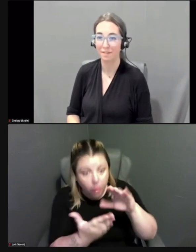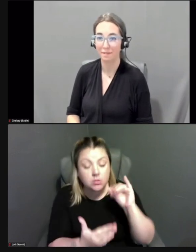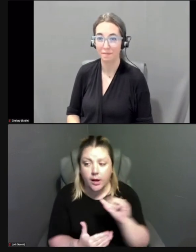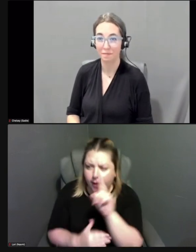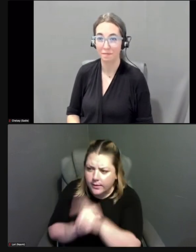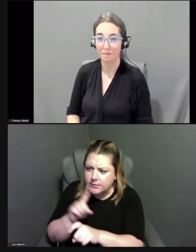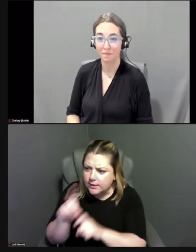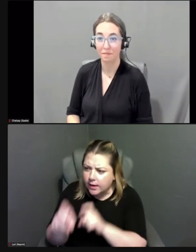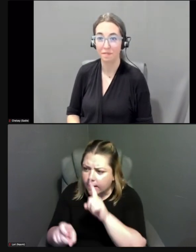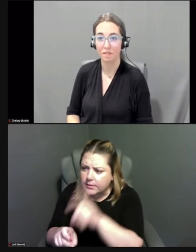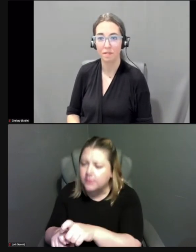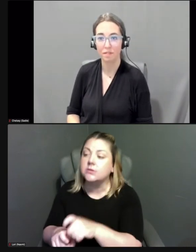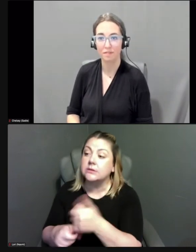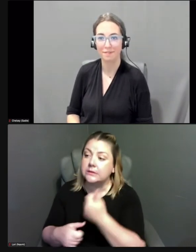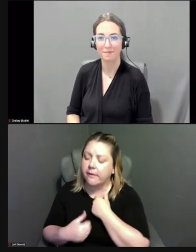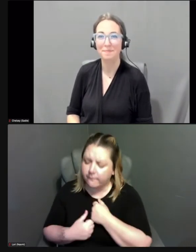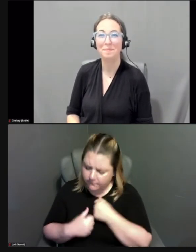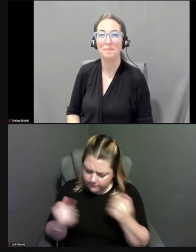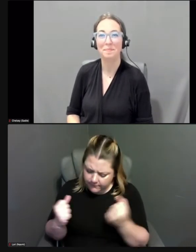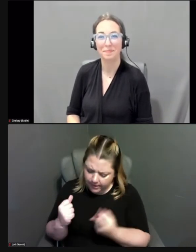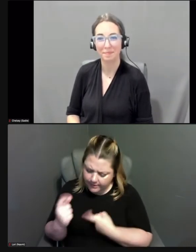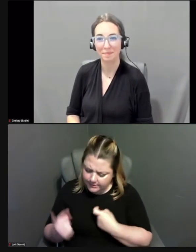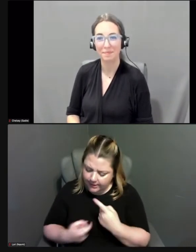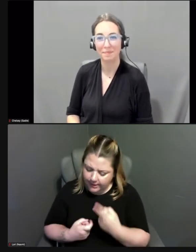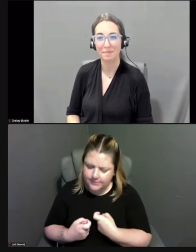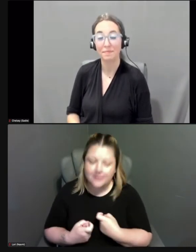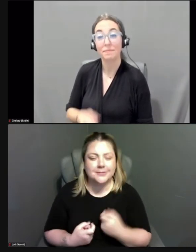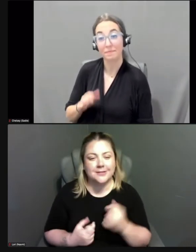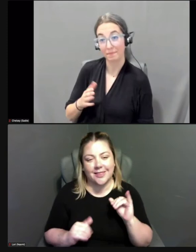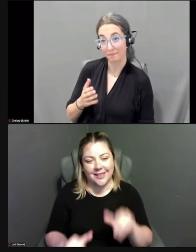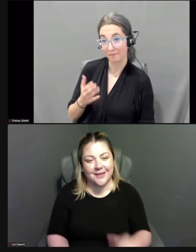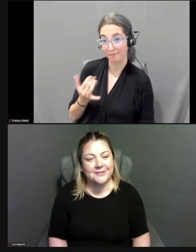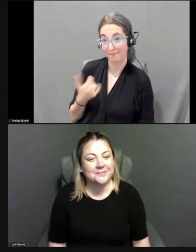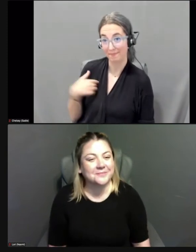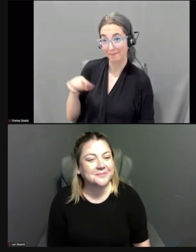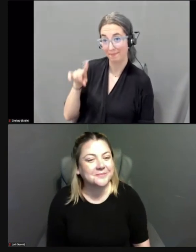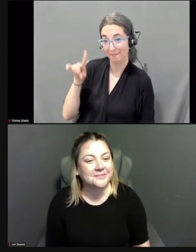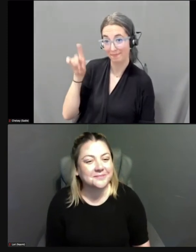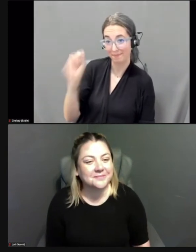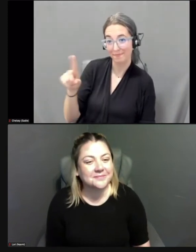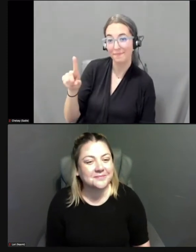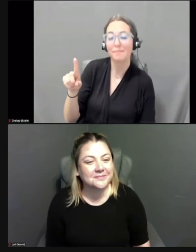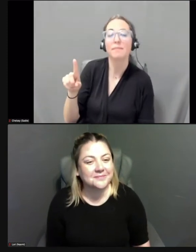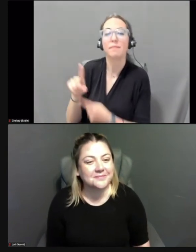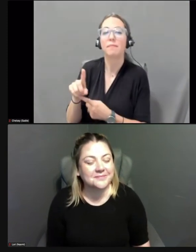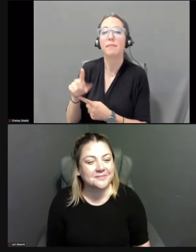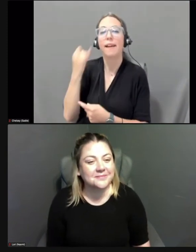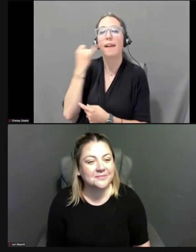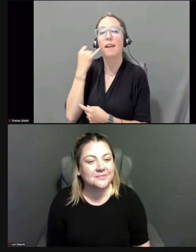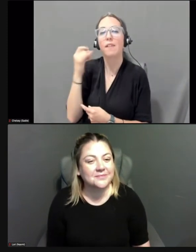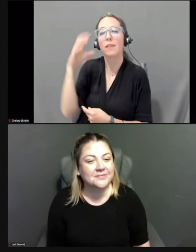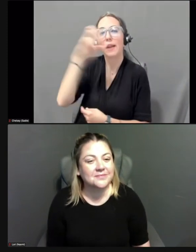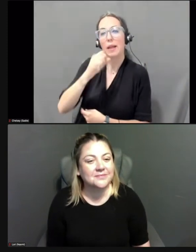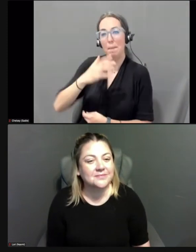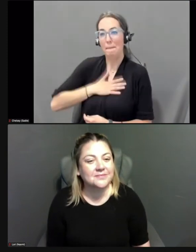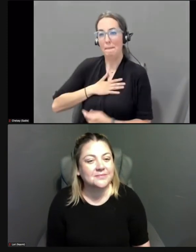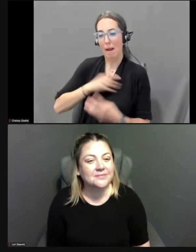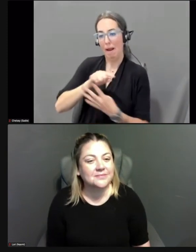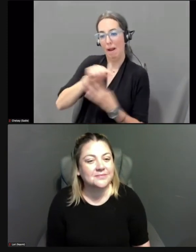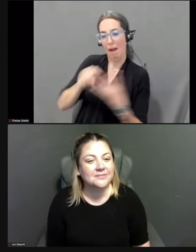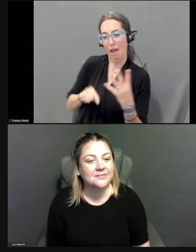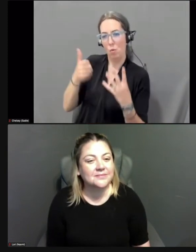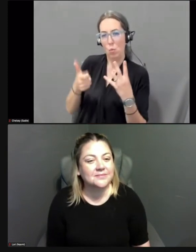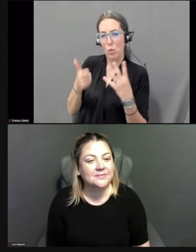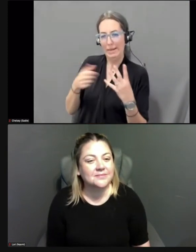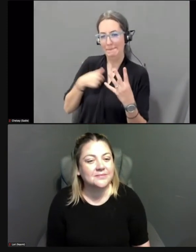other people ask the right questions. So let me ask you a question. If you had to guess what you think my tendency is on the 4 tendencies, what do you think it